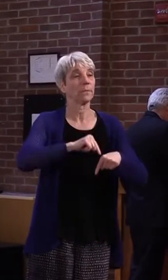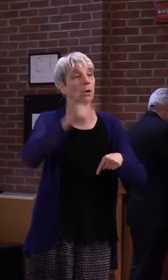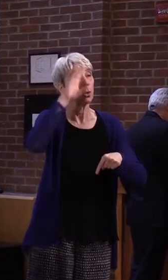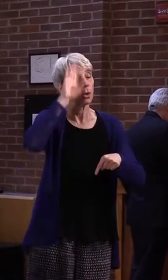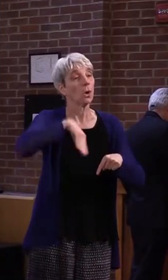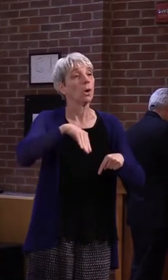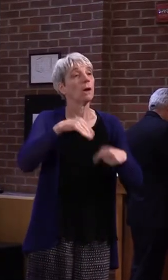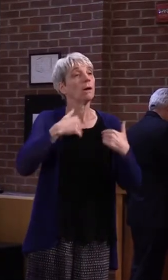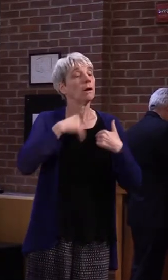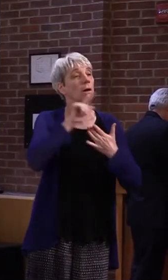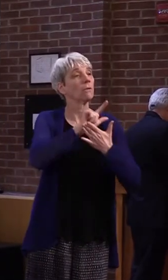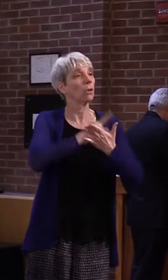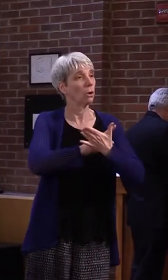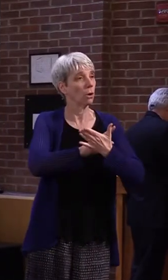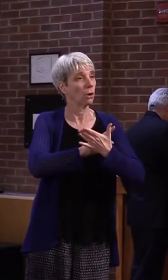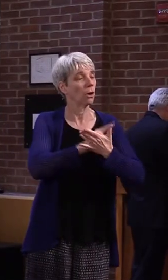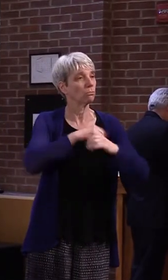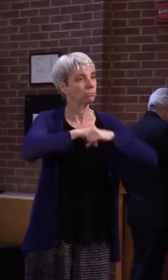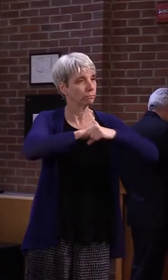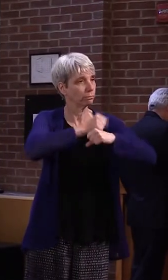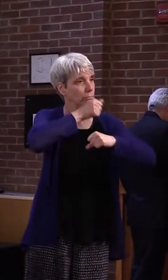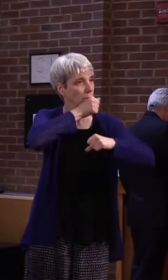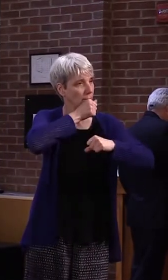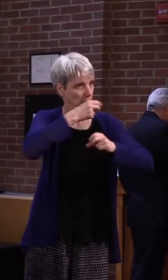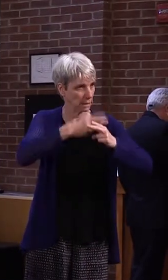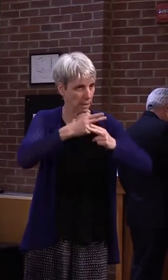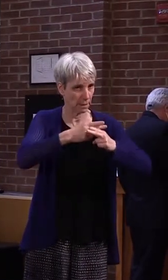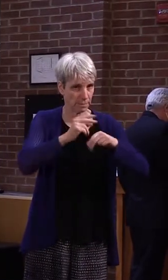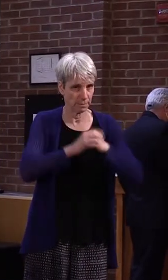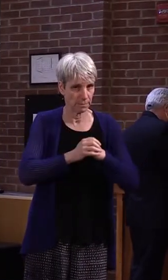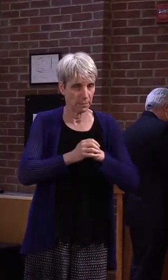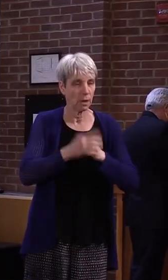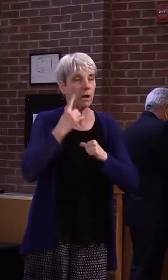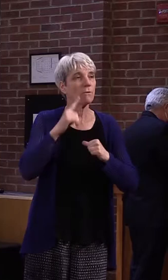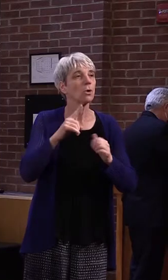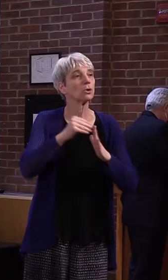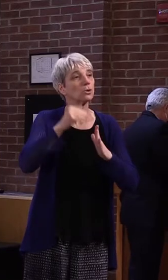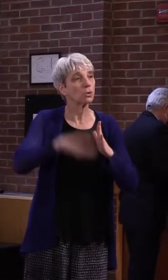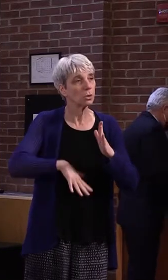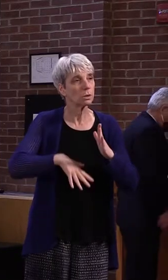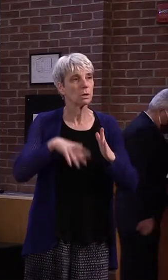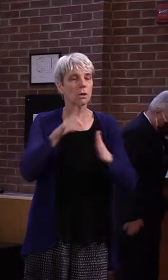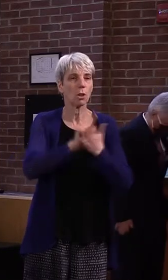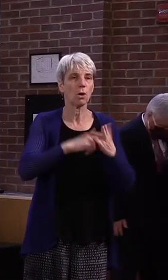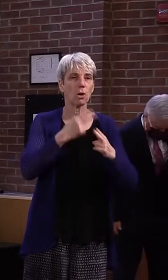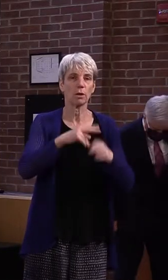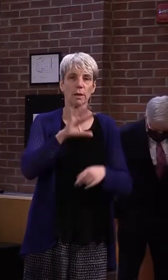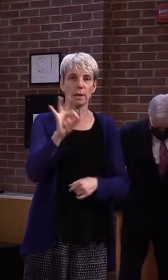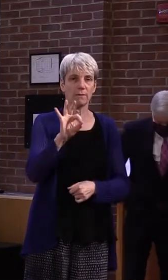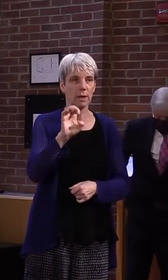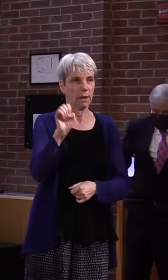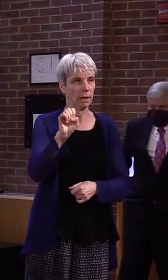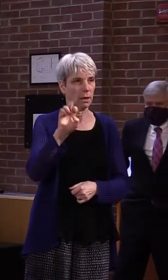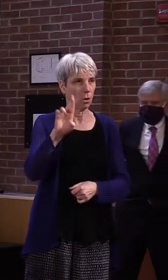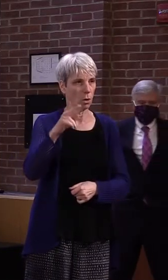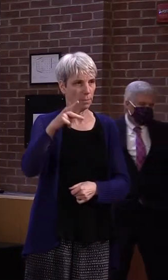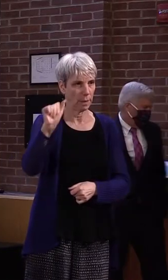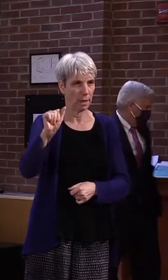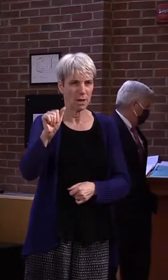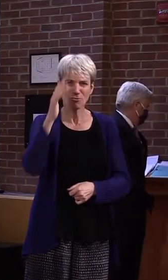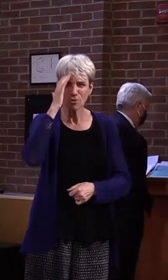record, so it is protected by FERPA, or the Family Educational Rights and Privacy Act. Staff data are protected by